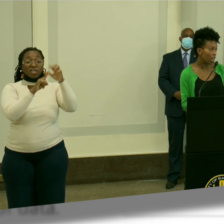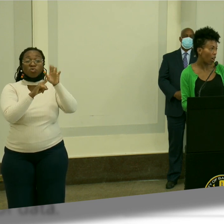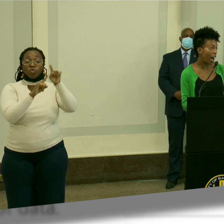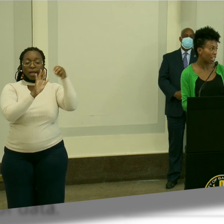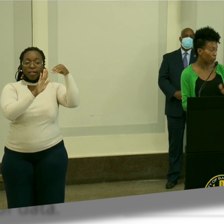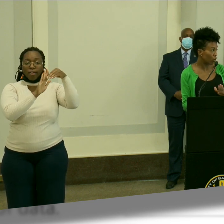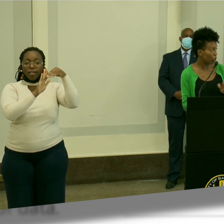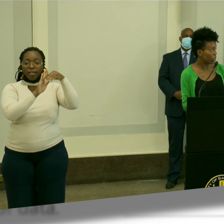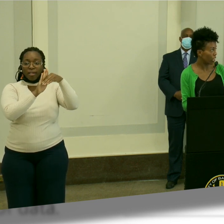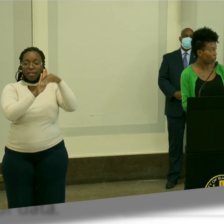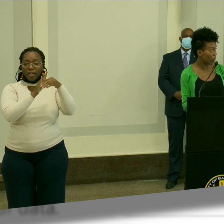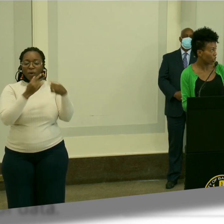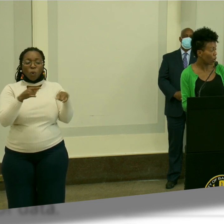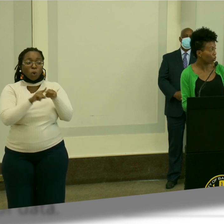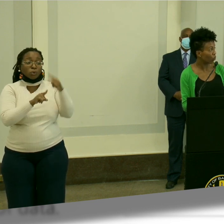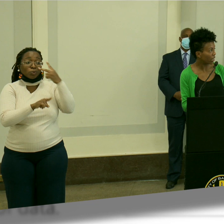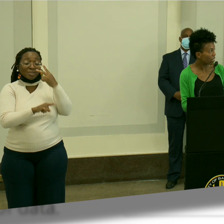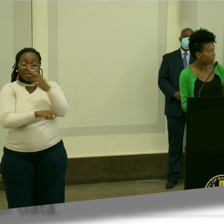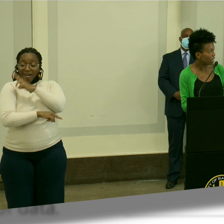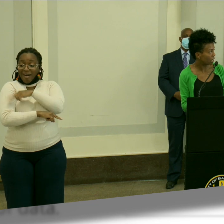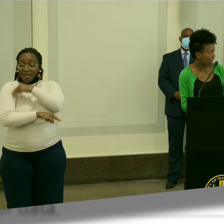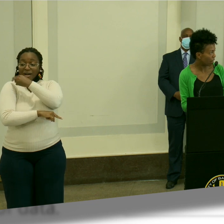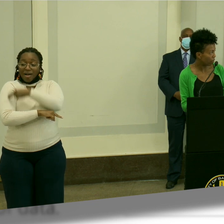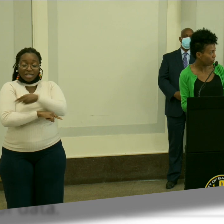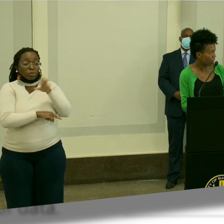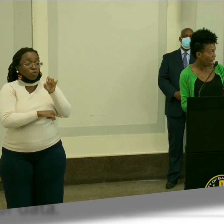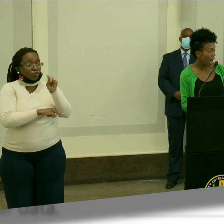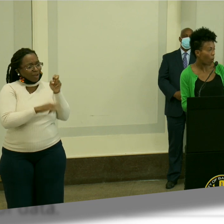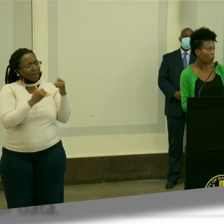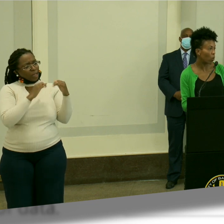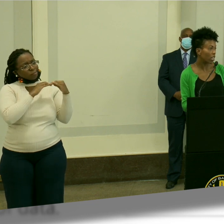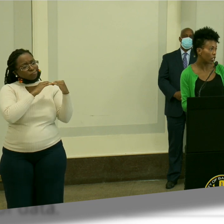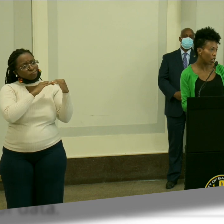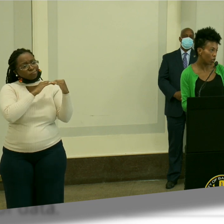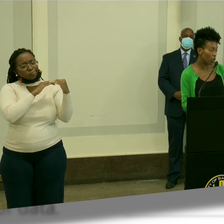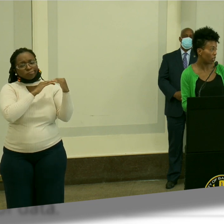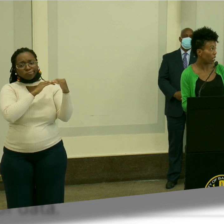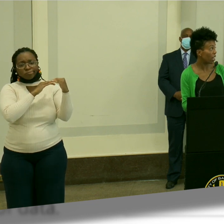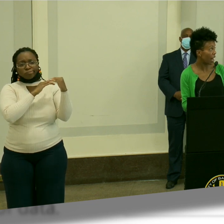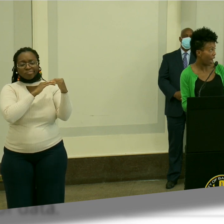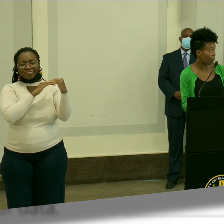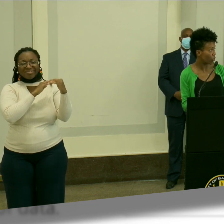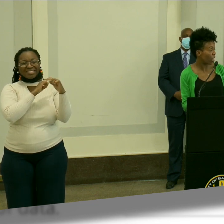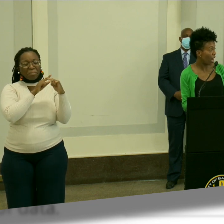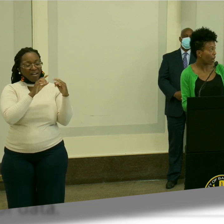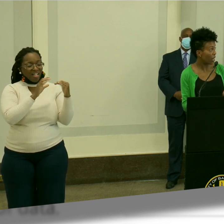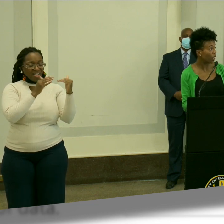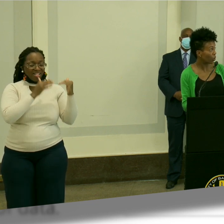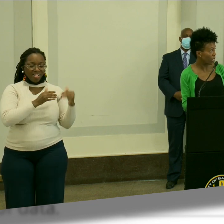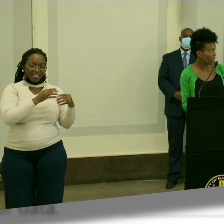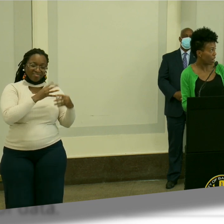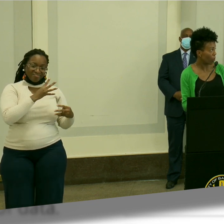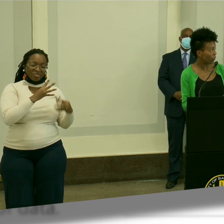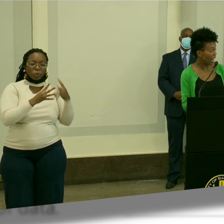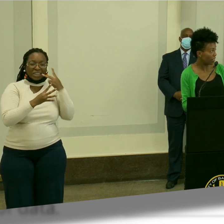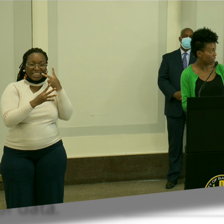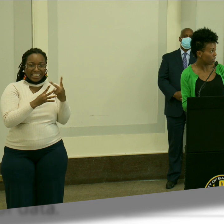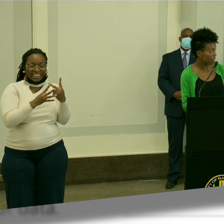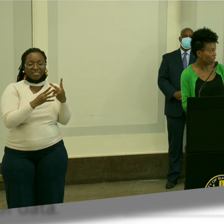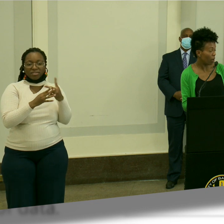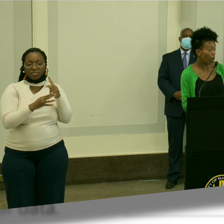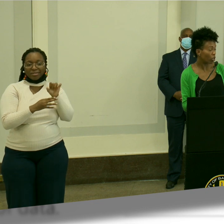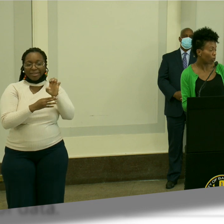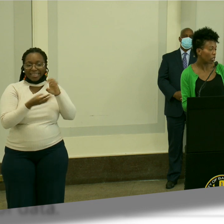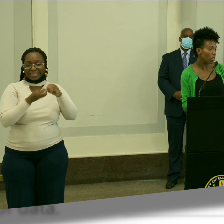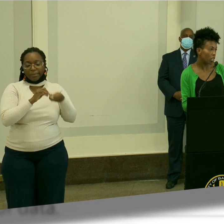certainly seeing our hospital utilization rates hold relatively steady. However, we continue to see an average increase in the number of